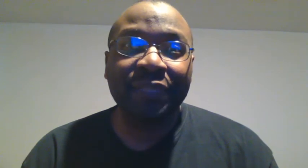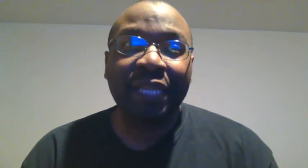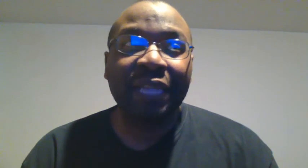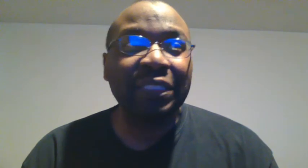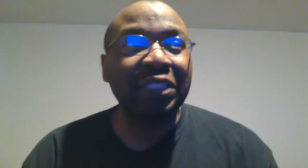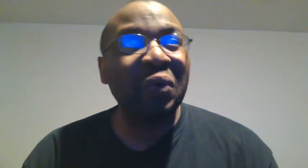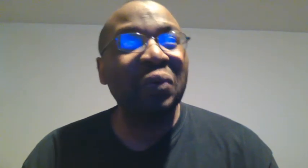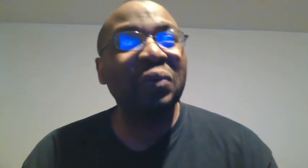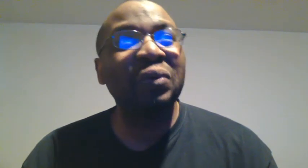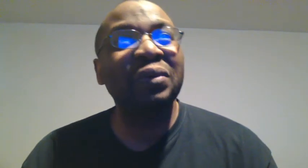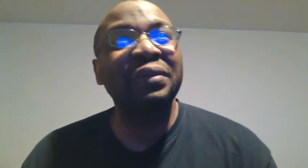So,